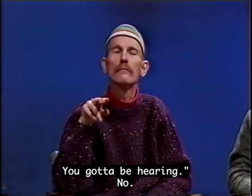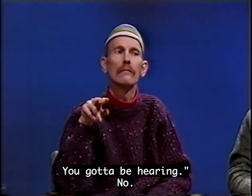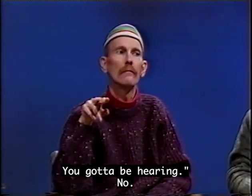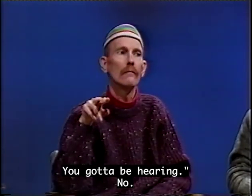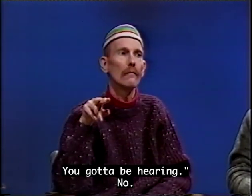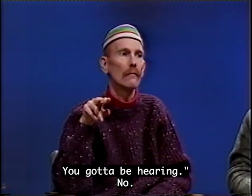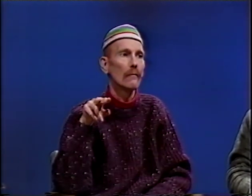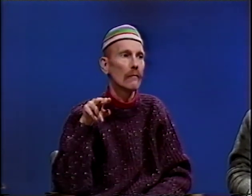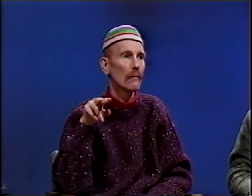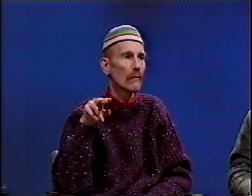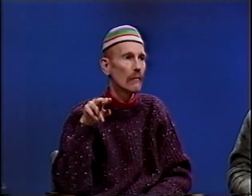No.